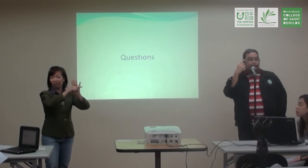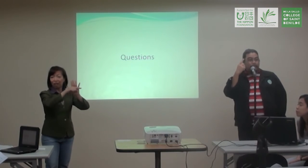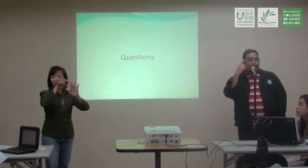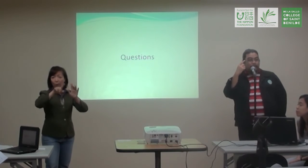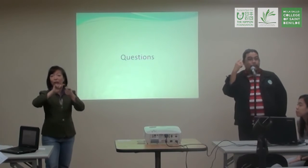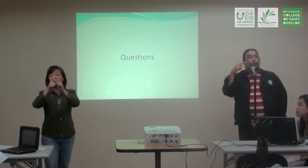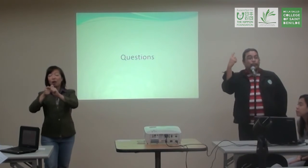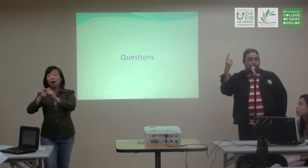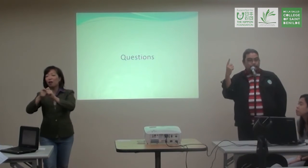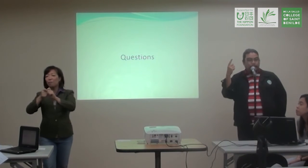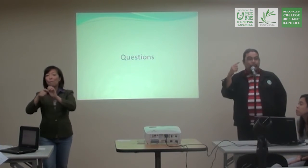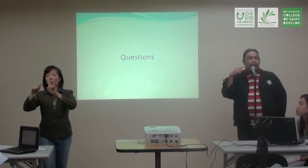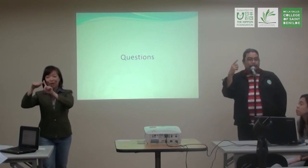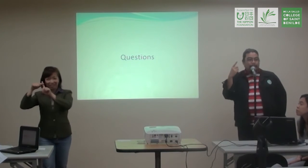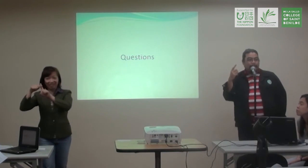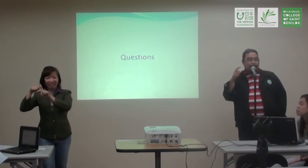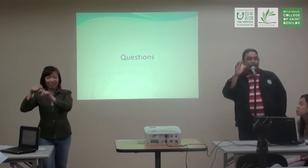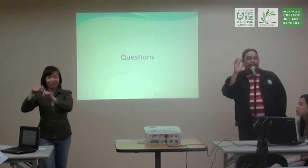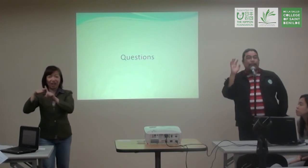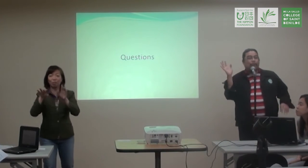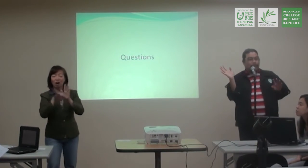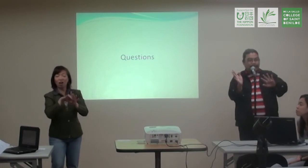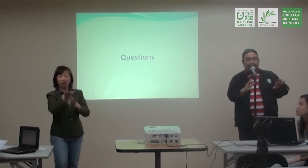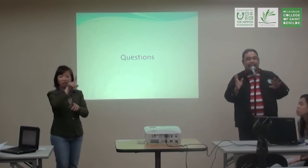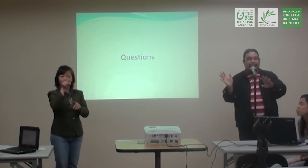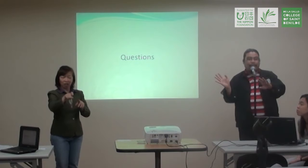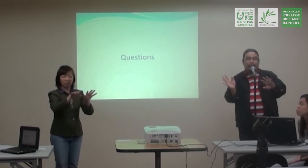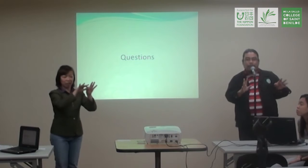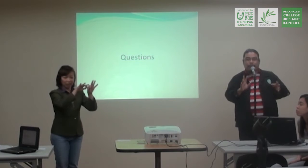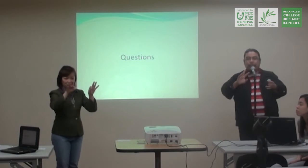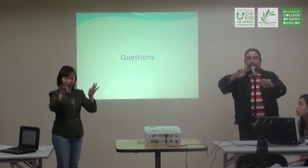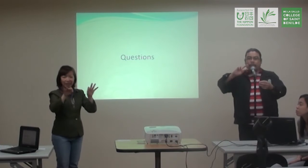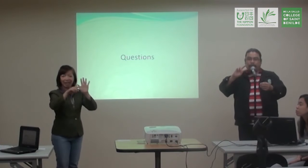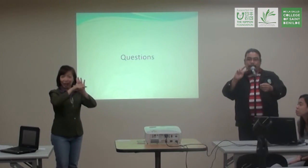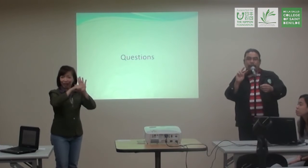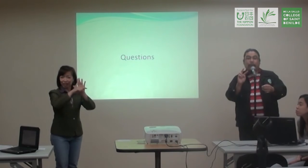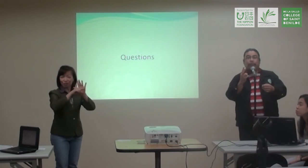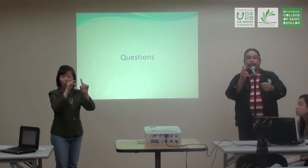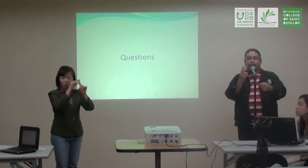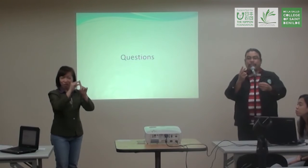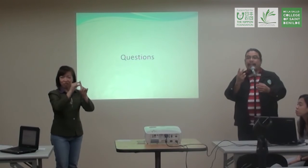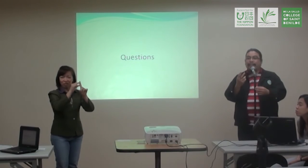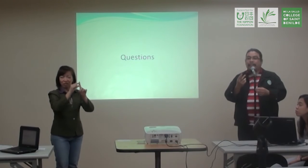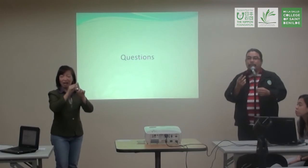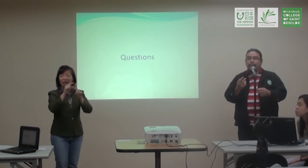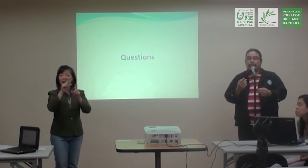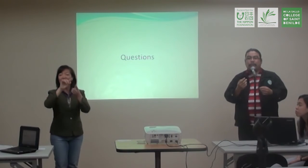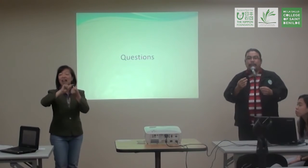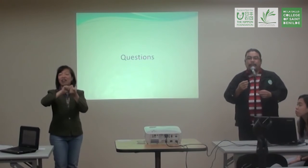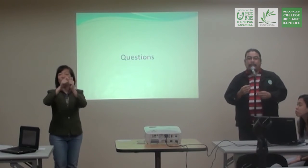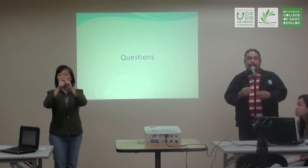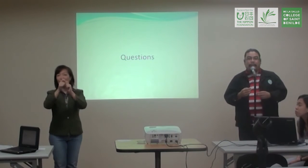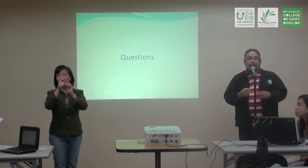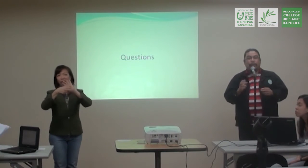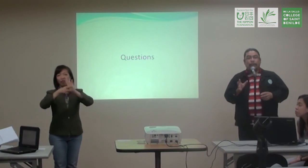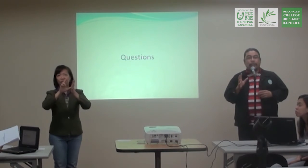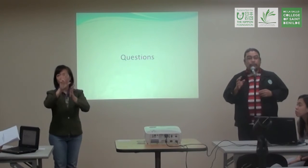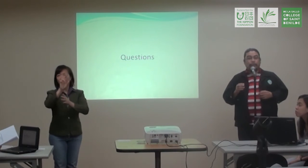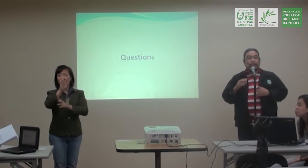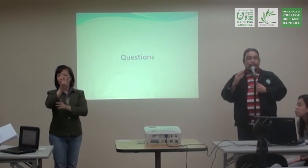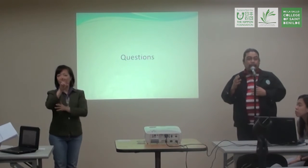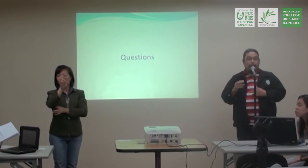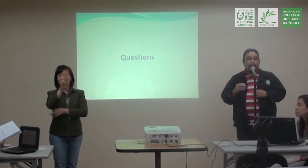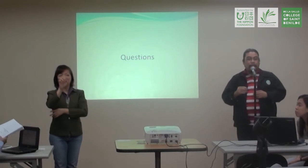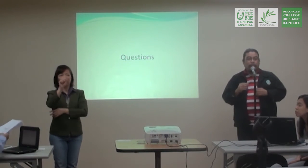I had to take in mind for future studies. Avoid negatively worded or reverse items. So, like, if